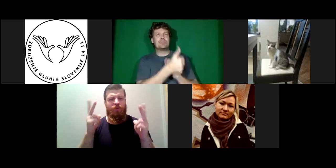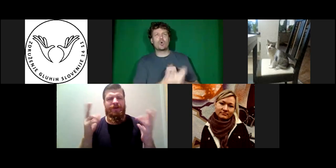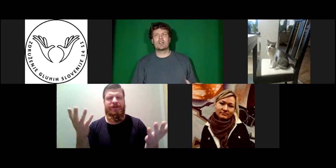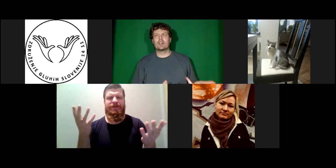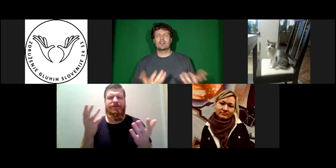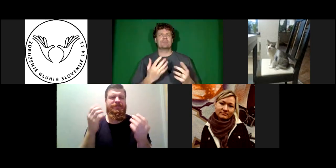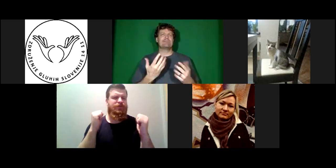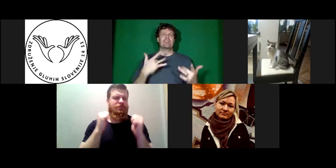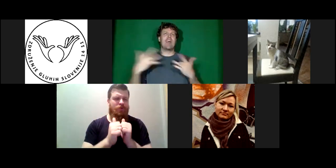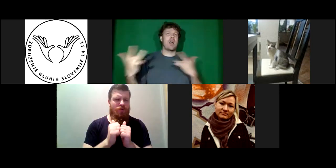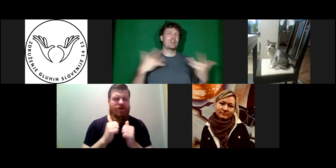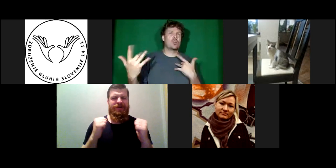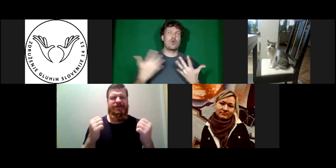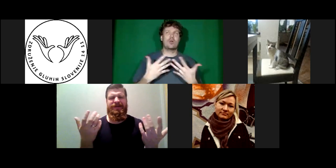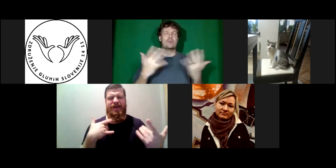can do.